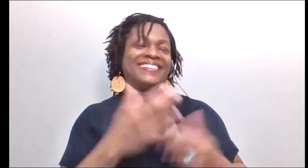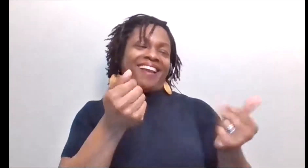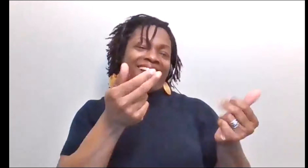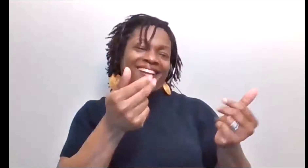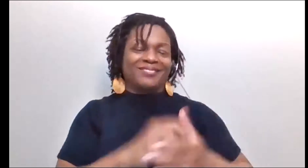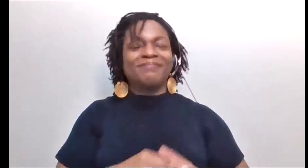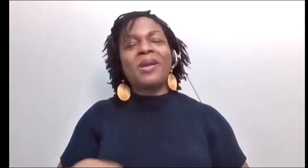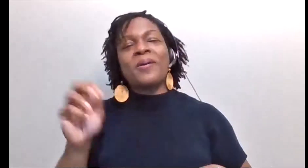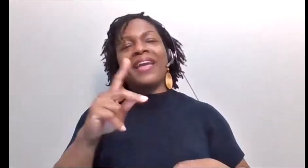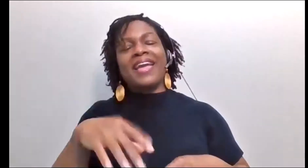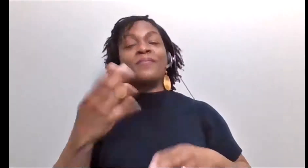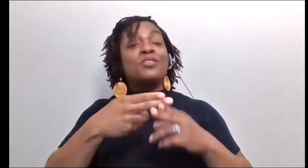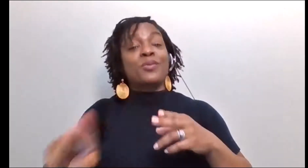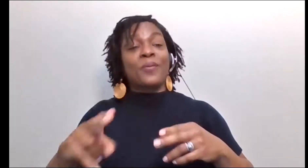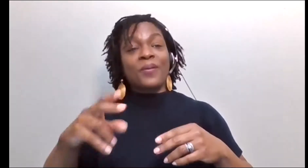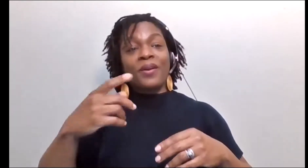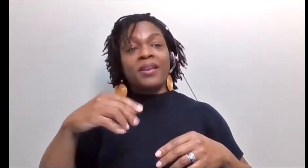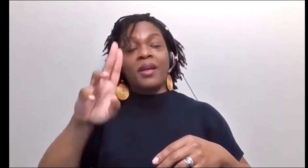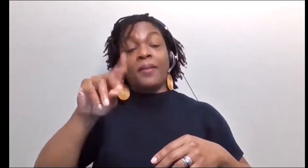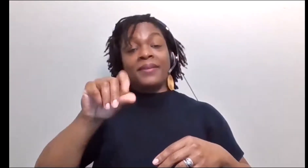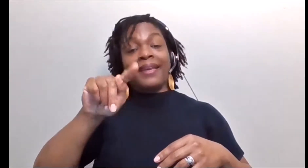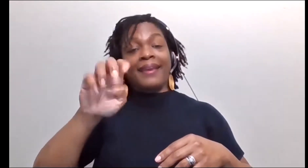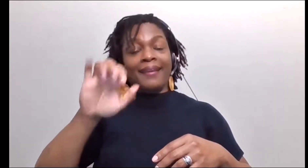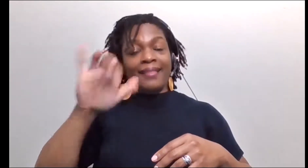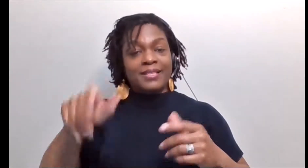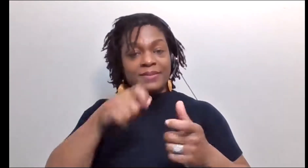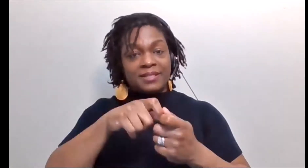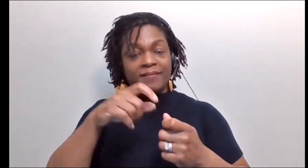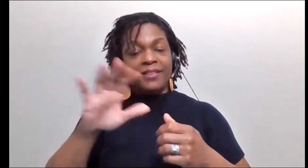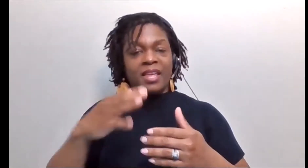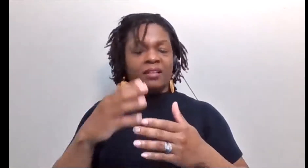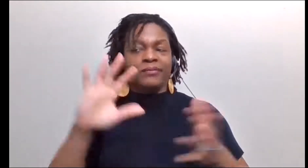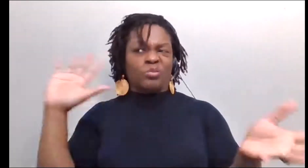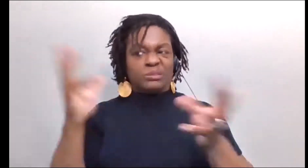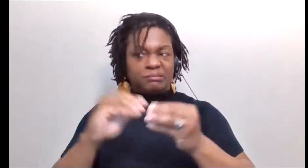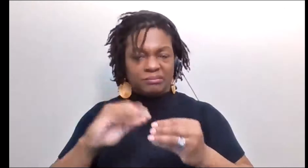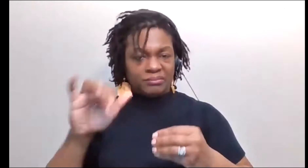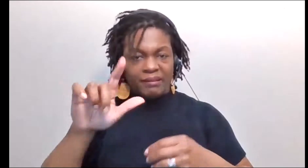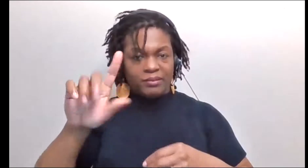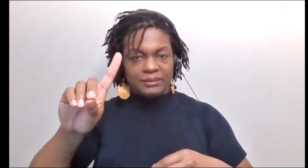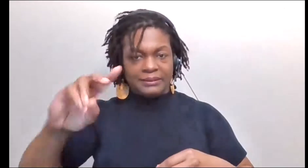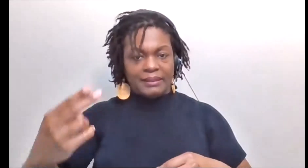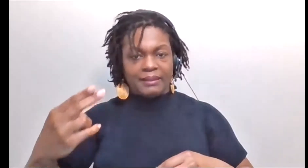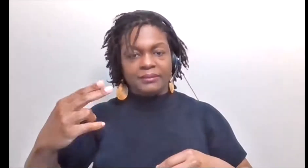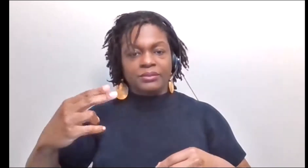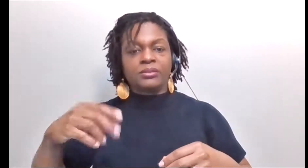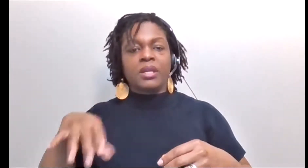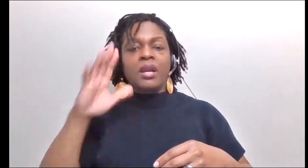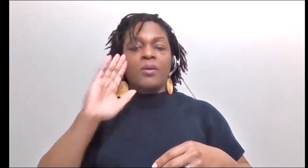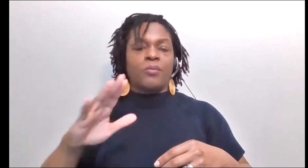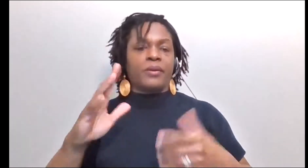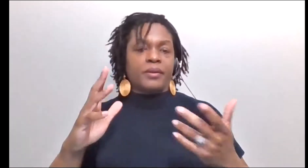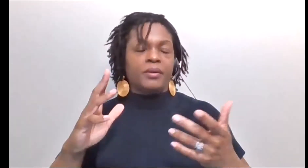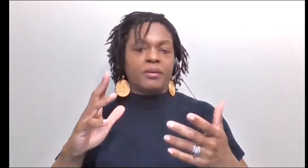as far as our updates specific to overall LDH, I'm going to focus more on like implementation